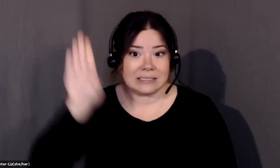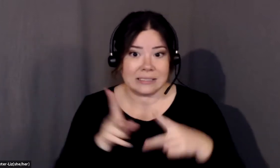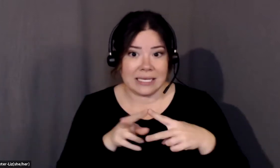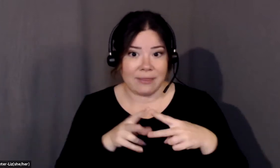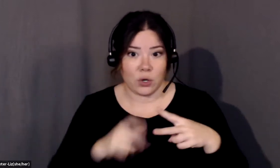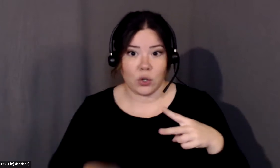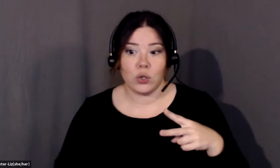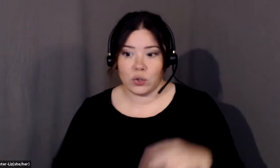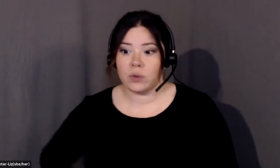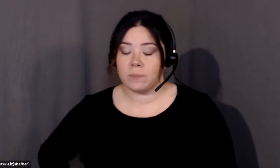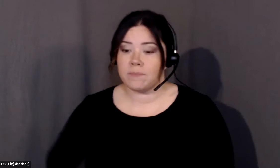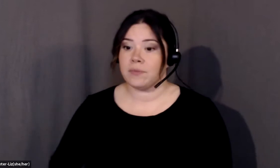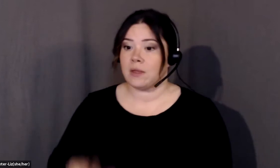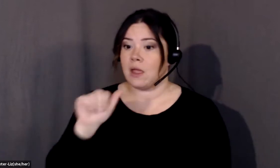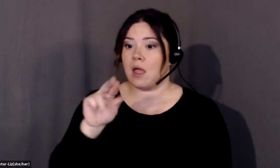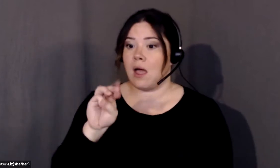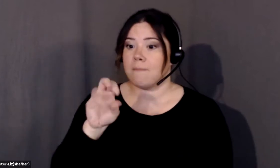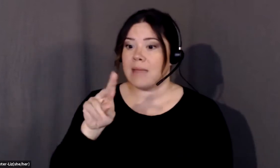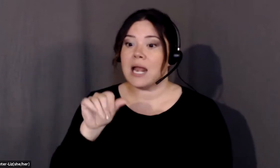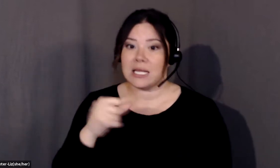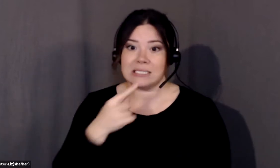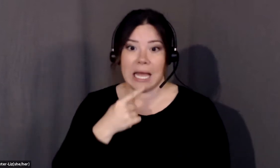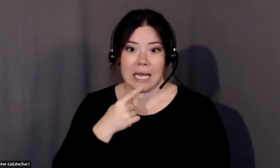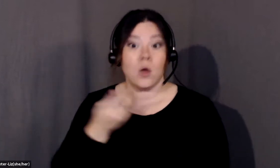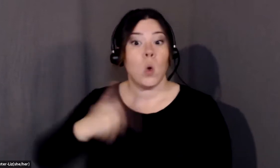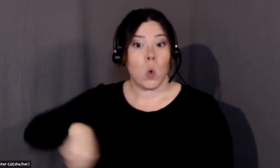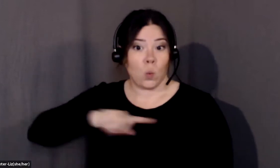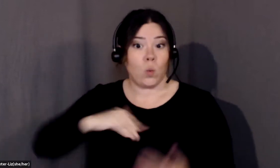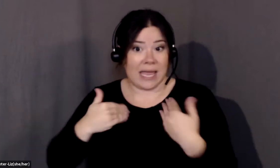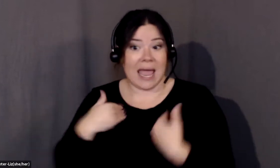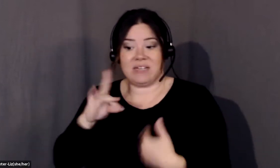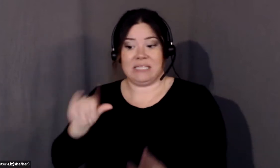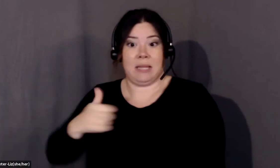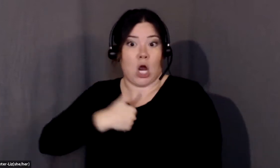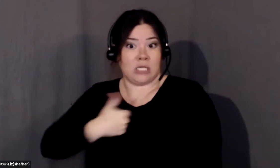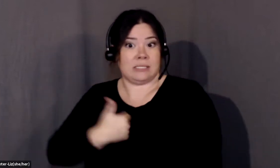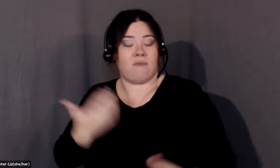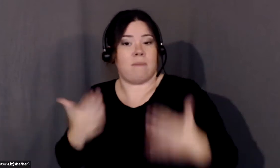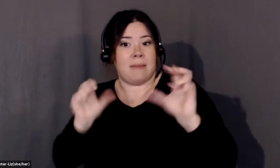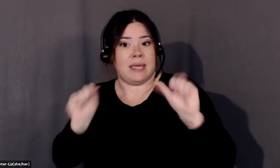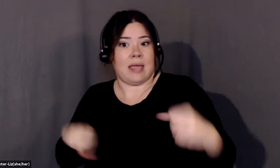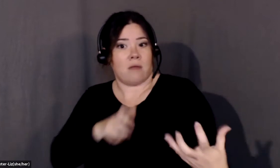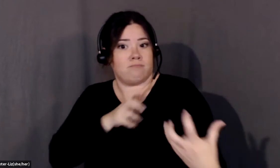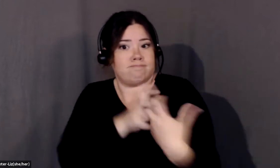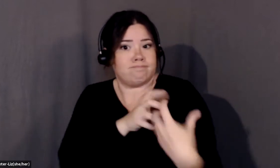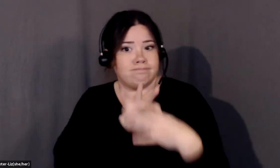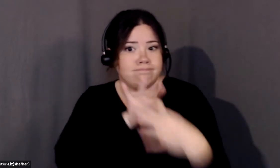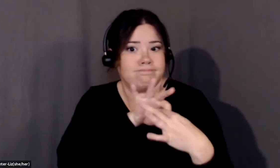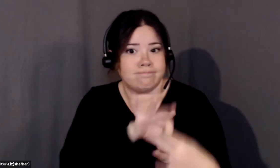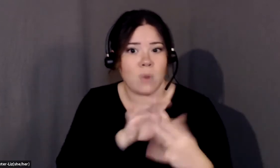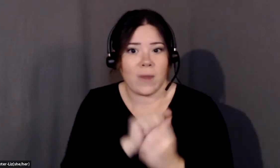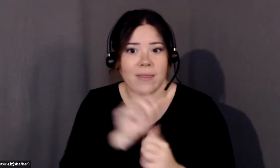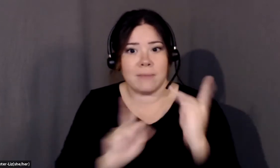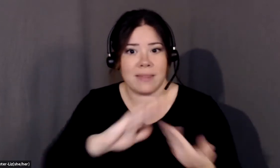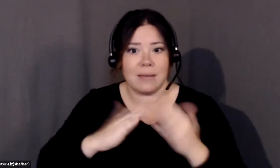Amanda shared, we have disabilities and might be able to relate differently to the people in the community. Great.